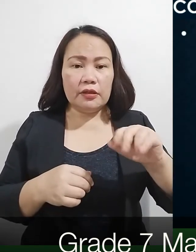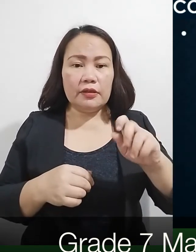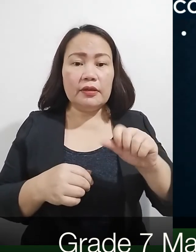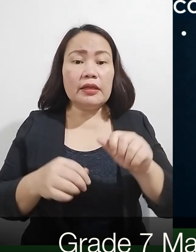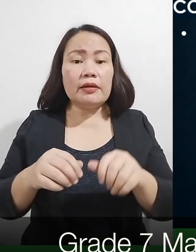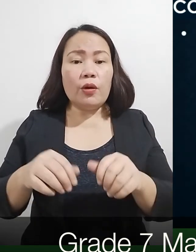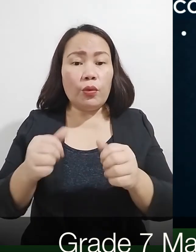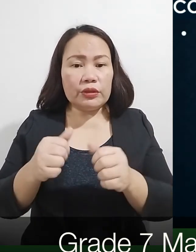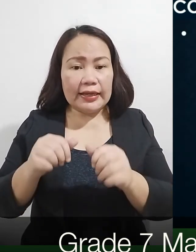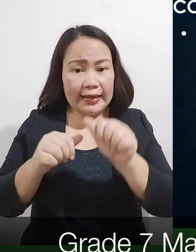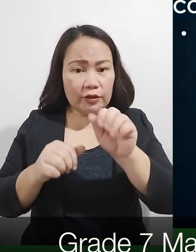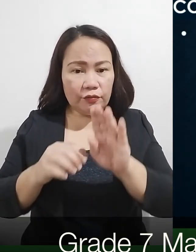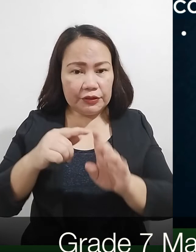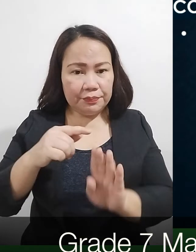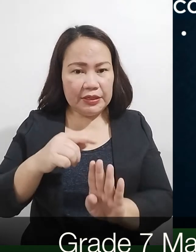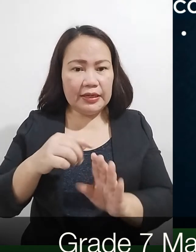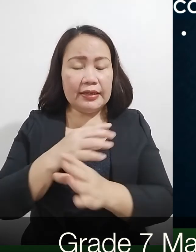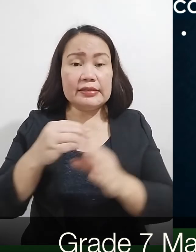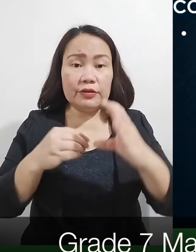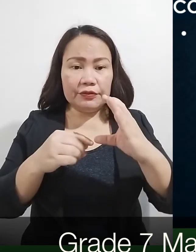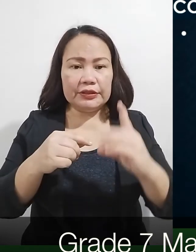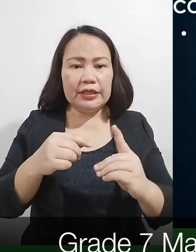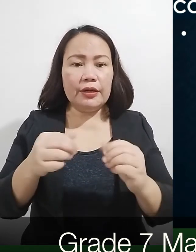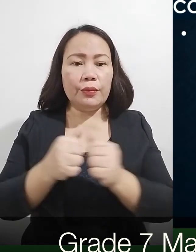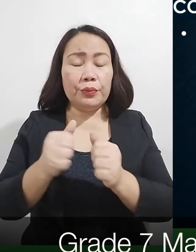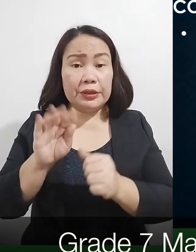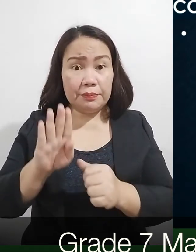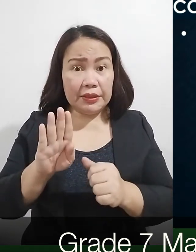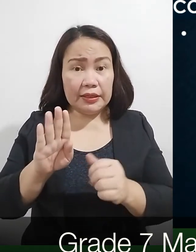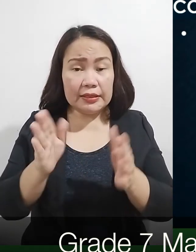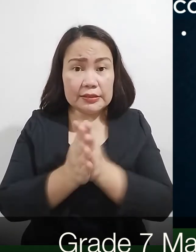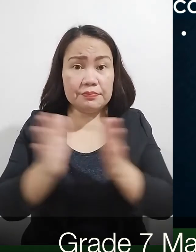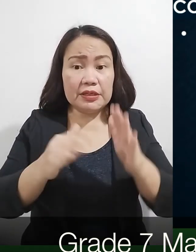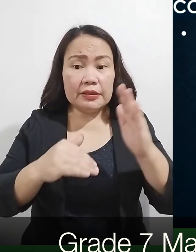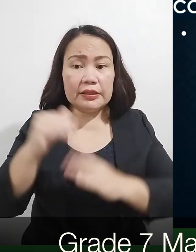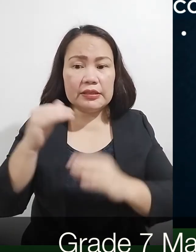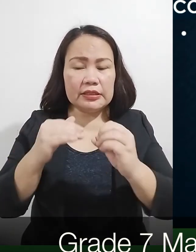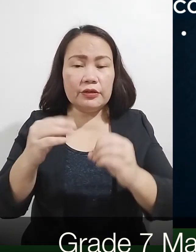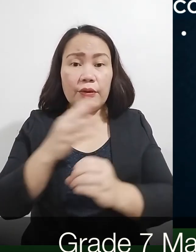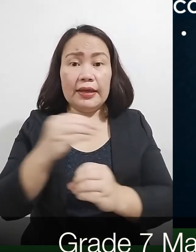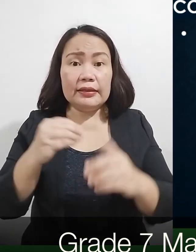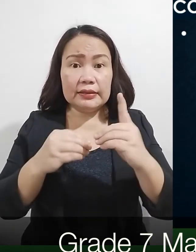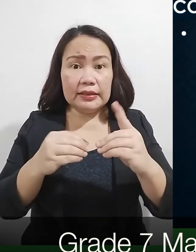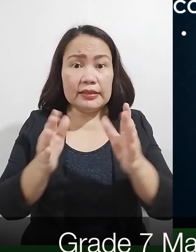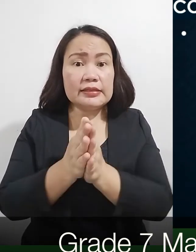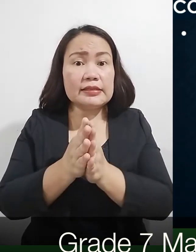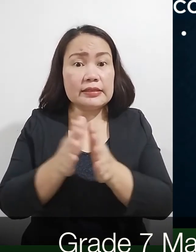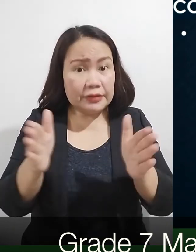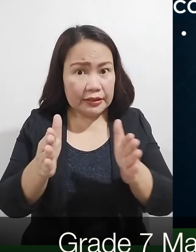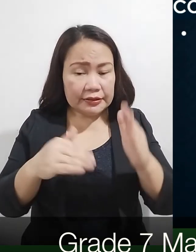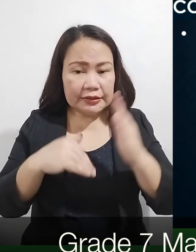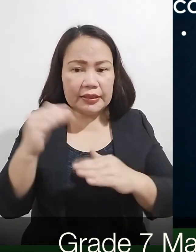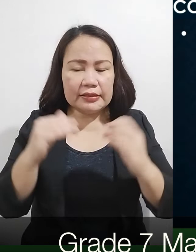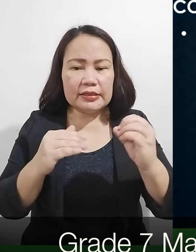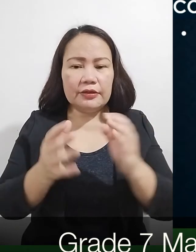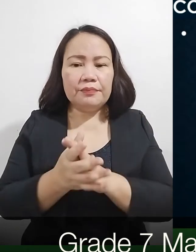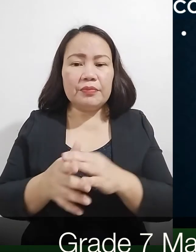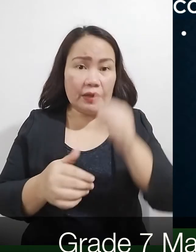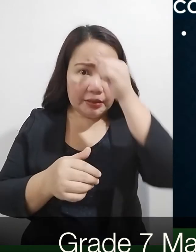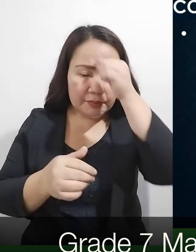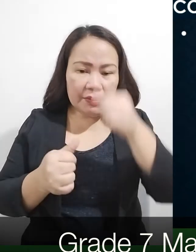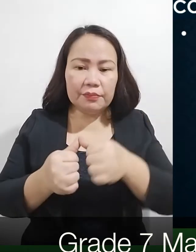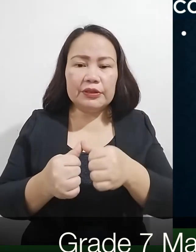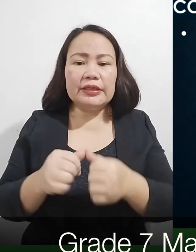over D, with B greater than 0 and D is greater than 0. Okay,